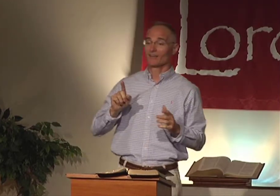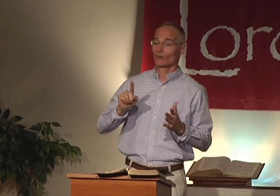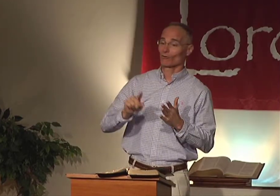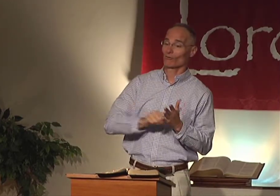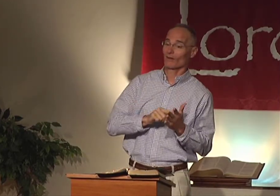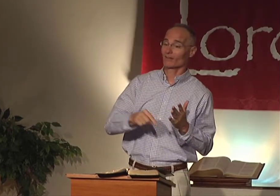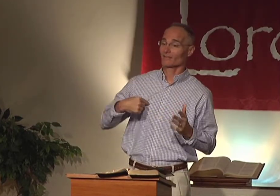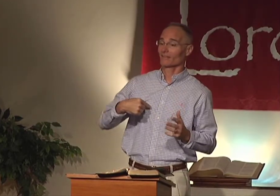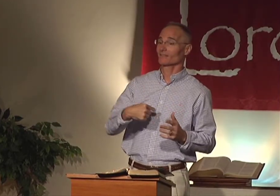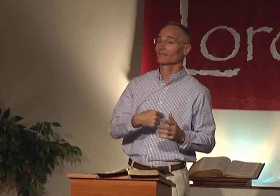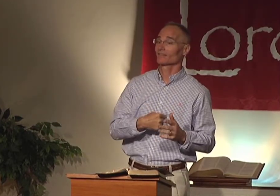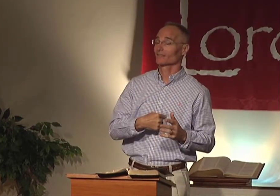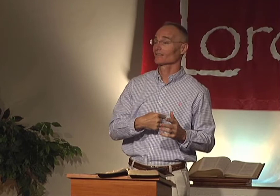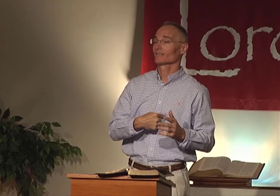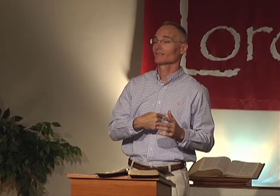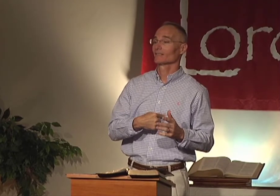is he corrects us